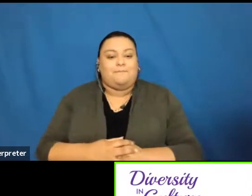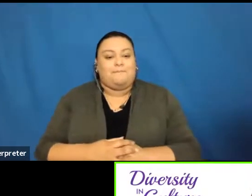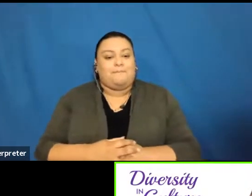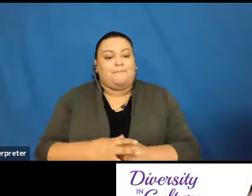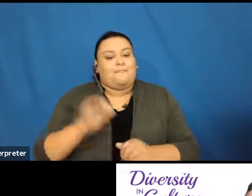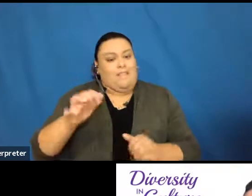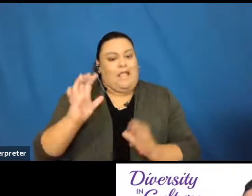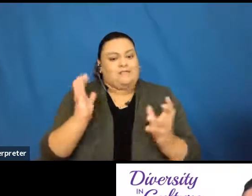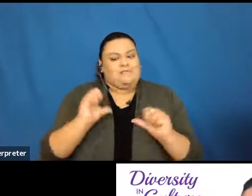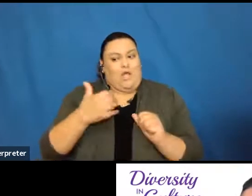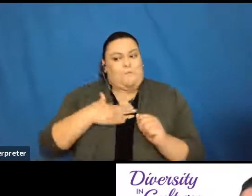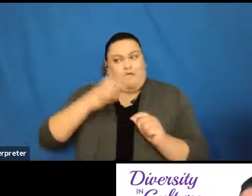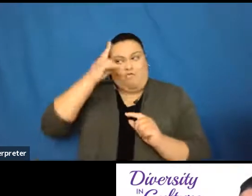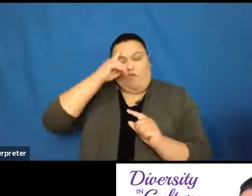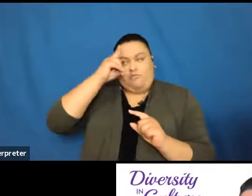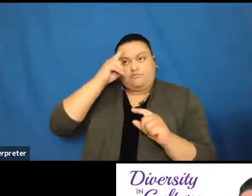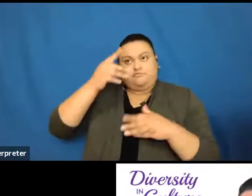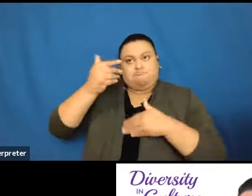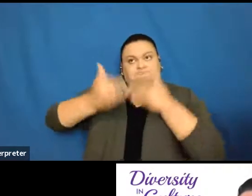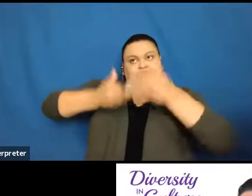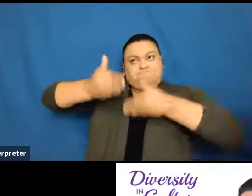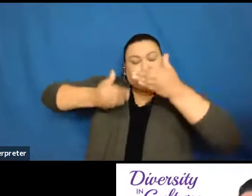what my thoughts are.